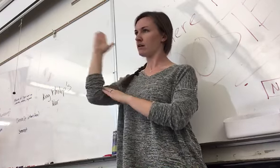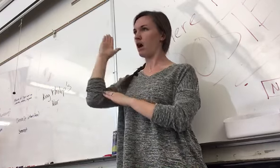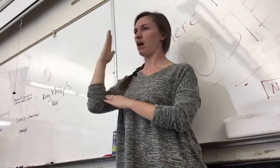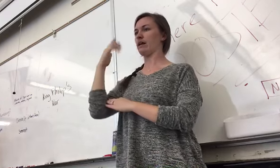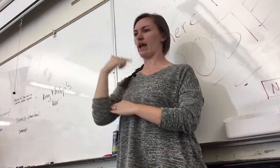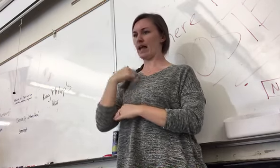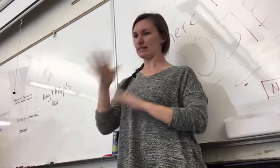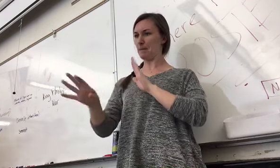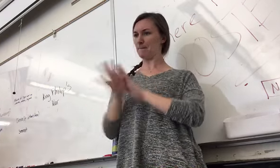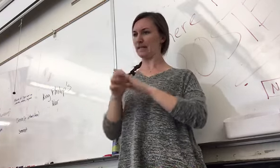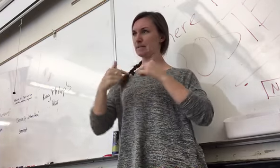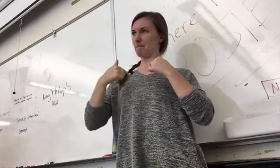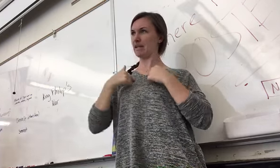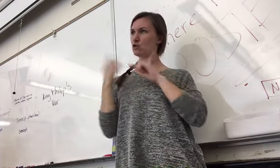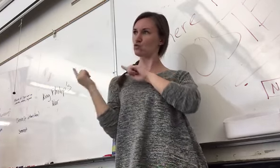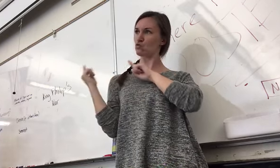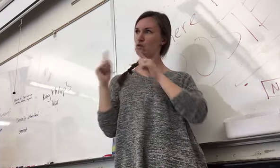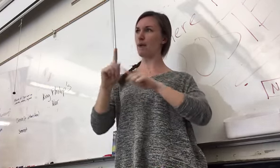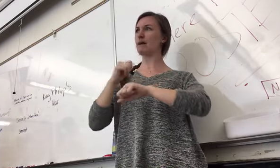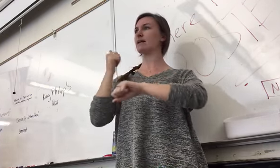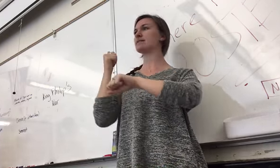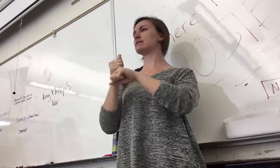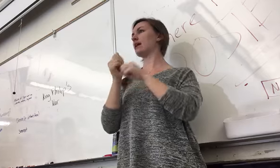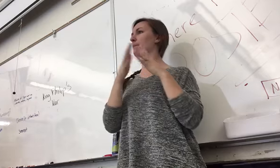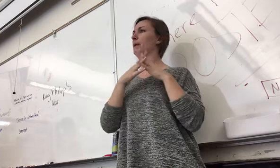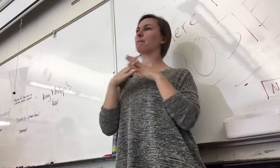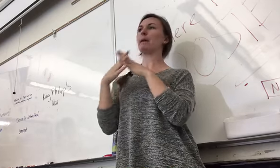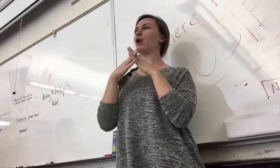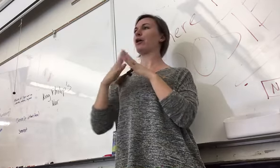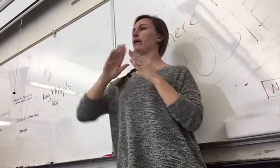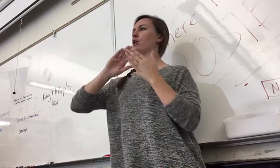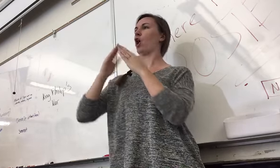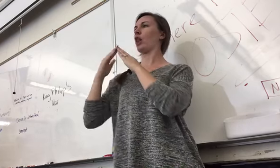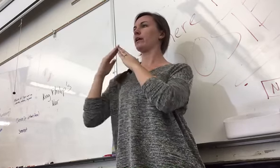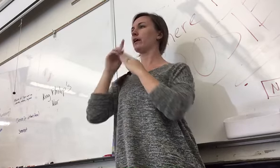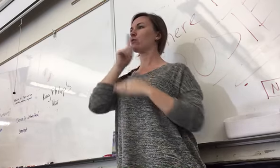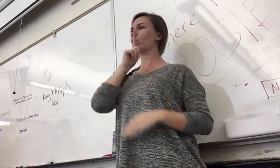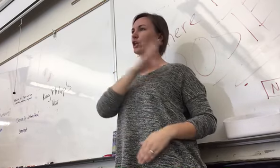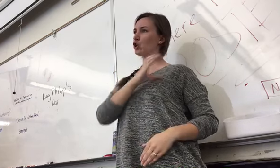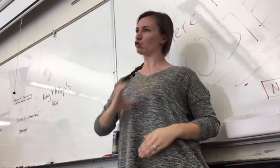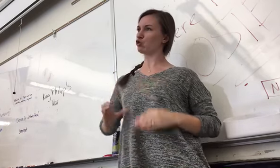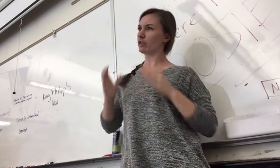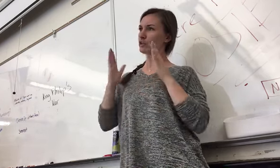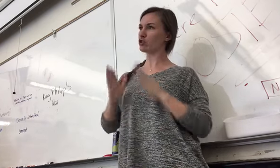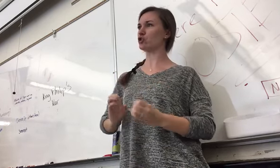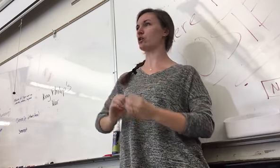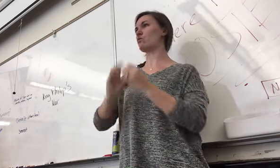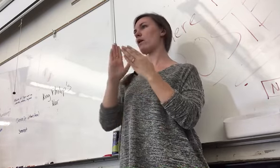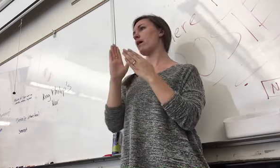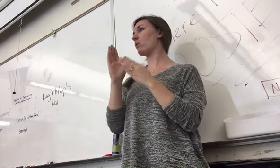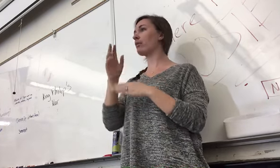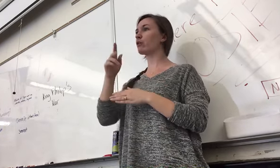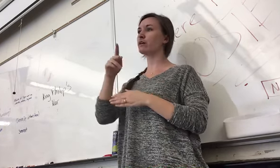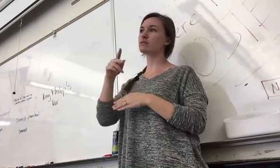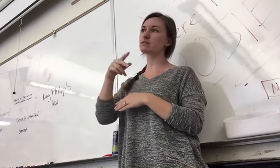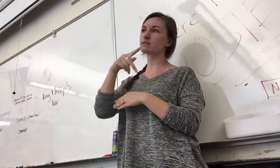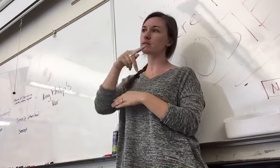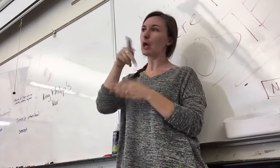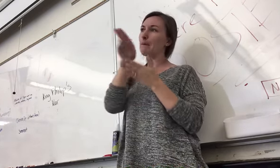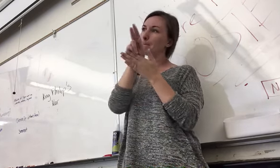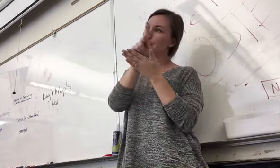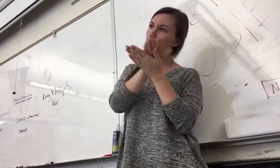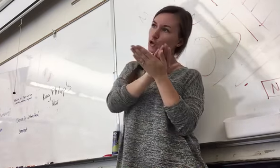come over and create the great American colony. It is the very Christian way to go, whether it be Puritan, separatist, or